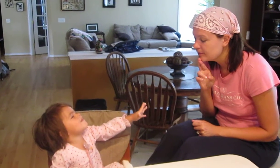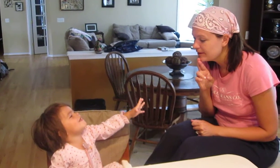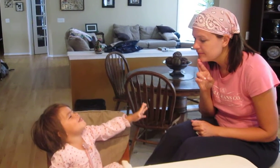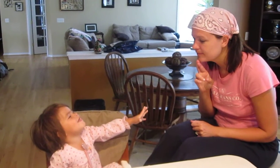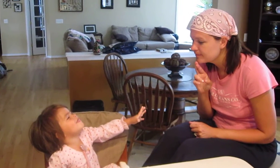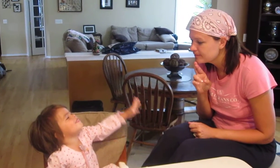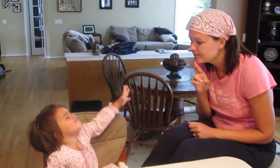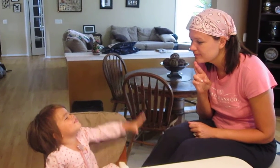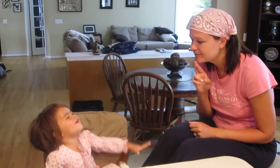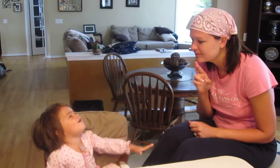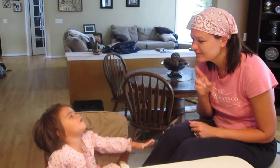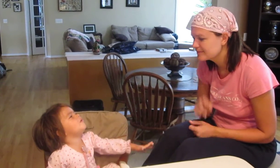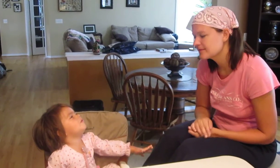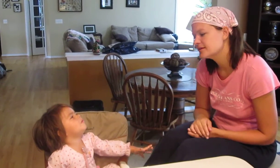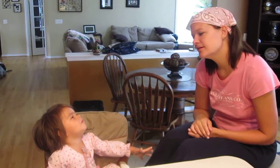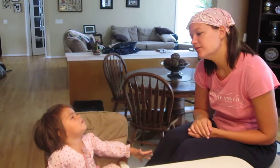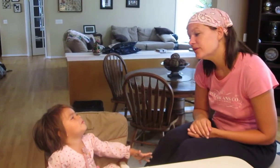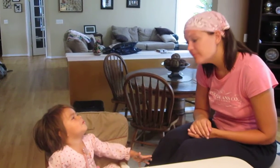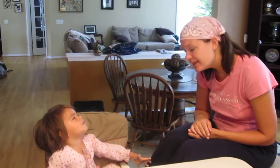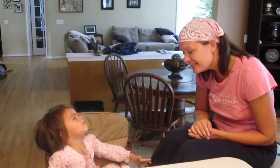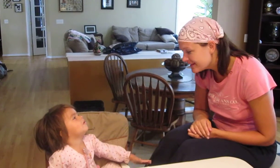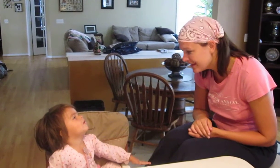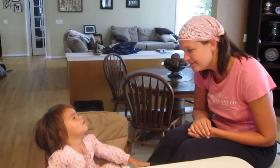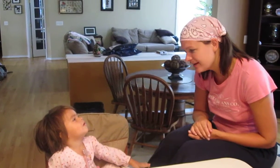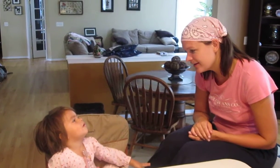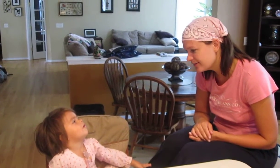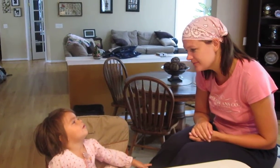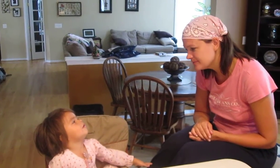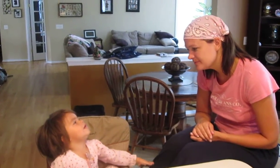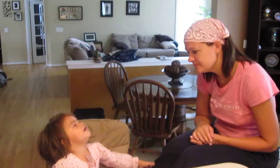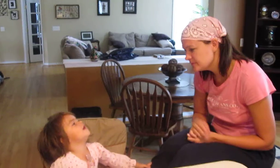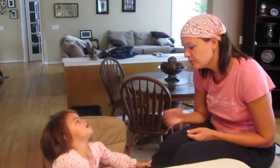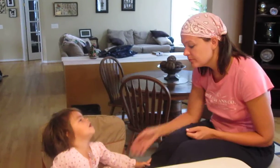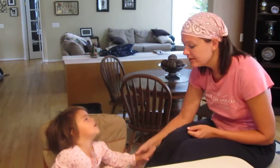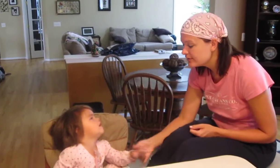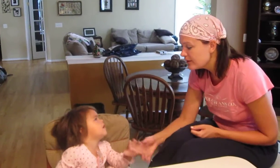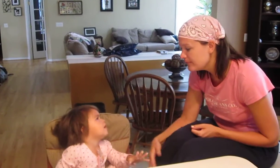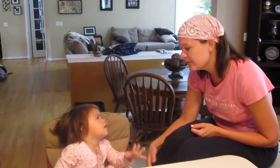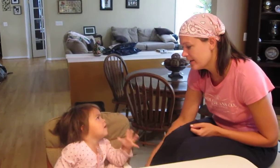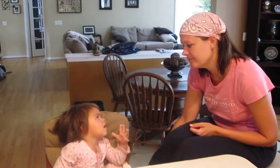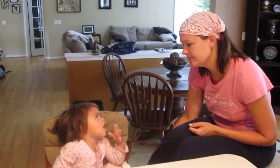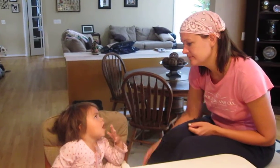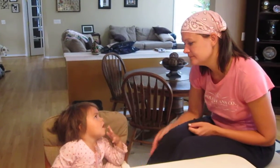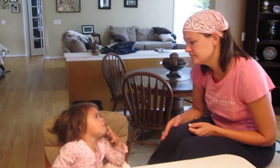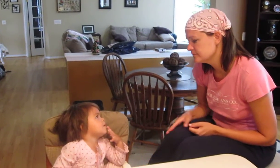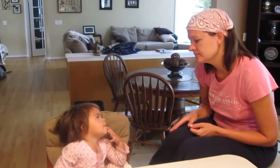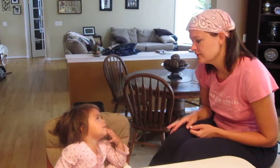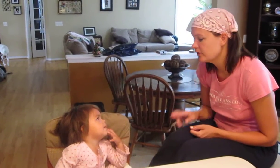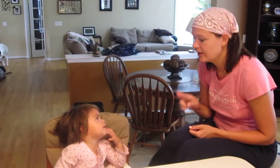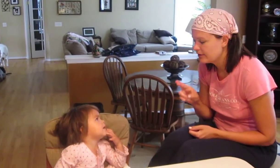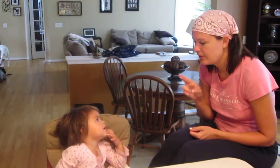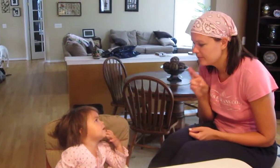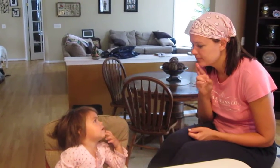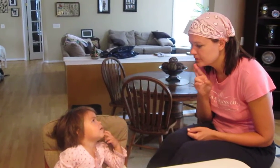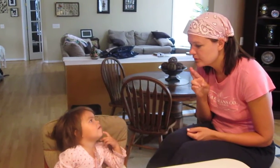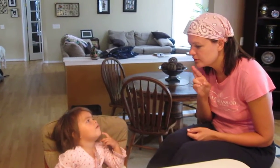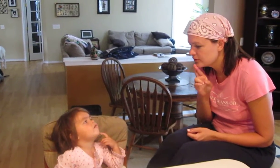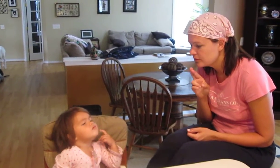Come on. Go. We're not playing that game now. Yeah. We're playing the rainbow game. Okay, here we go. Do